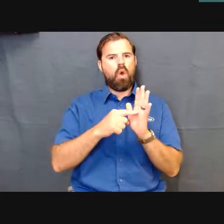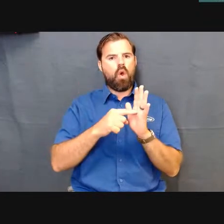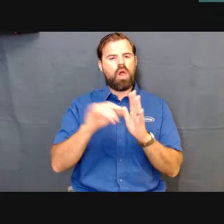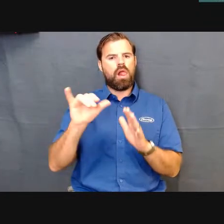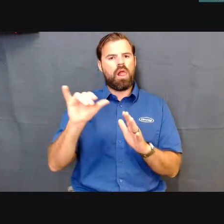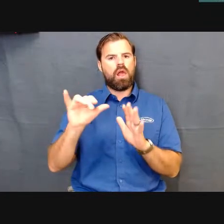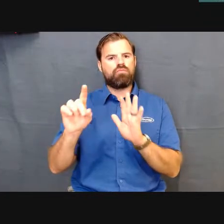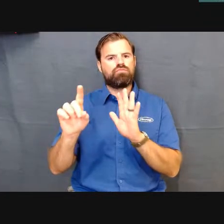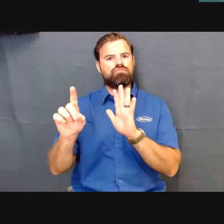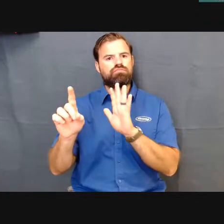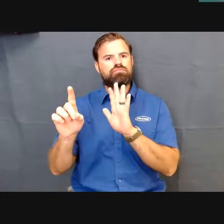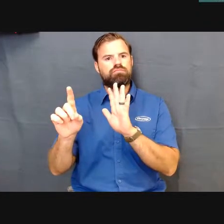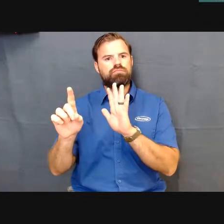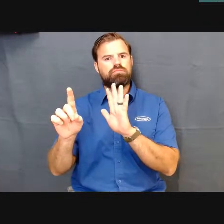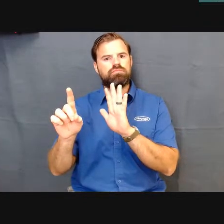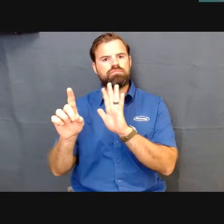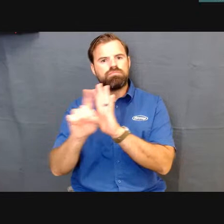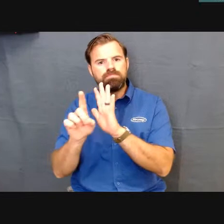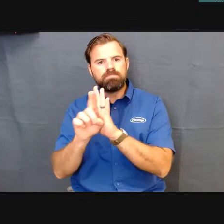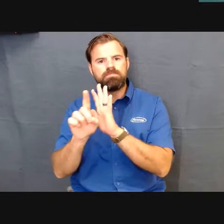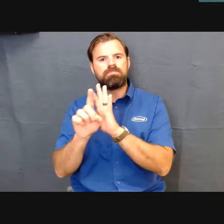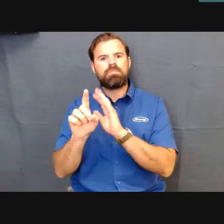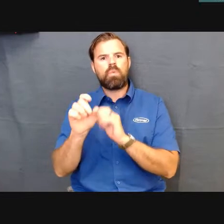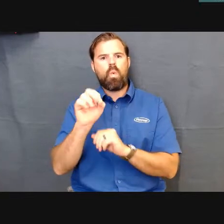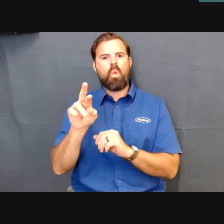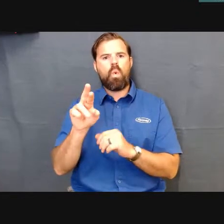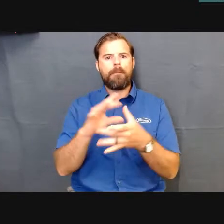have voice messages.